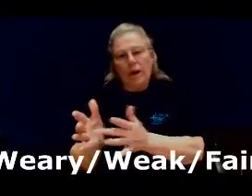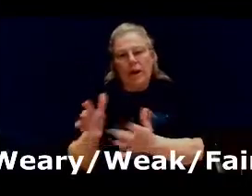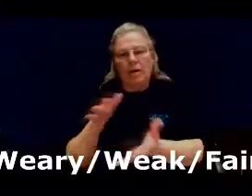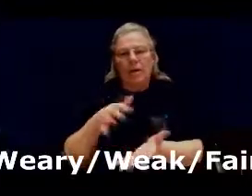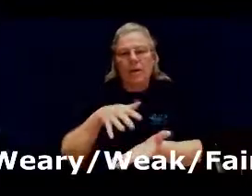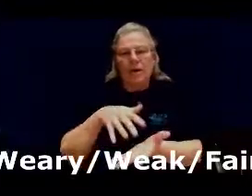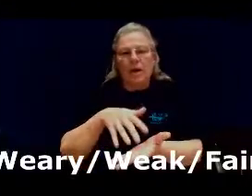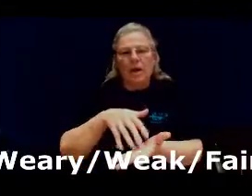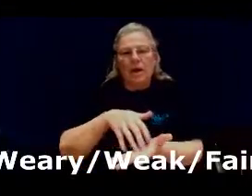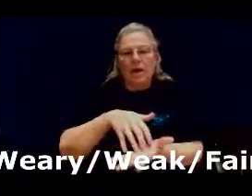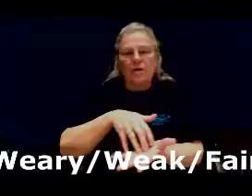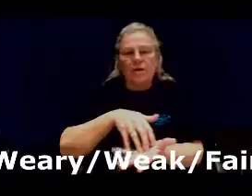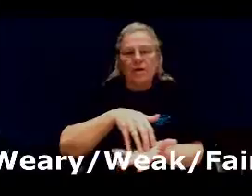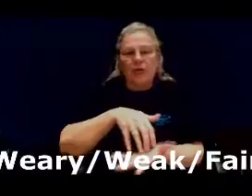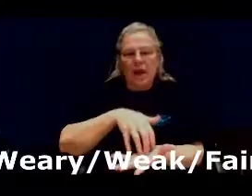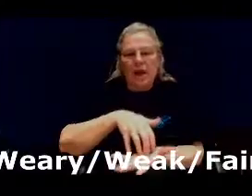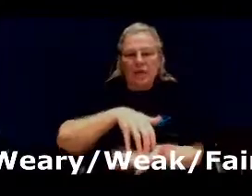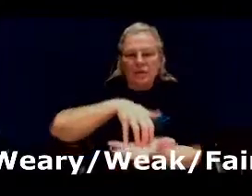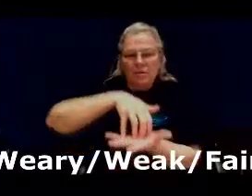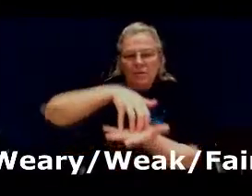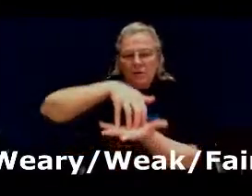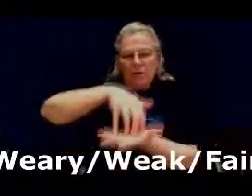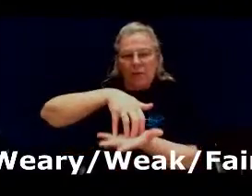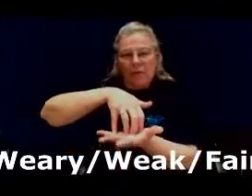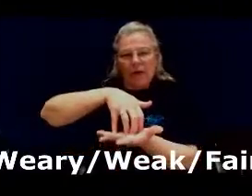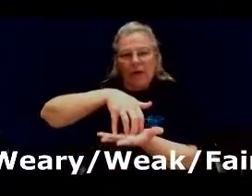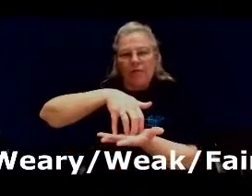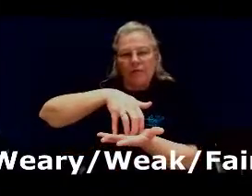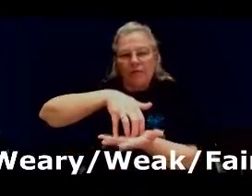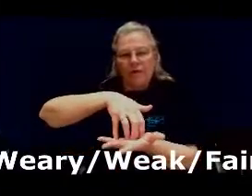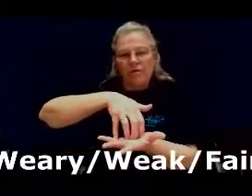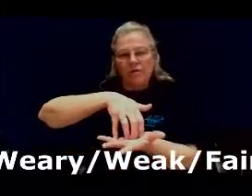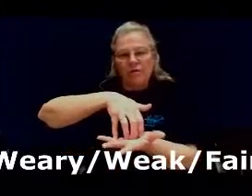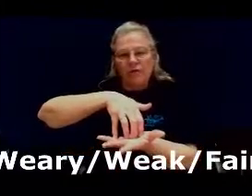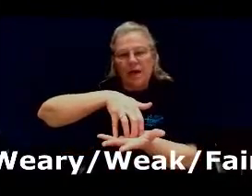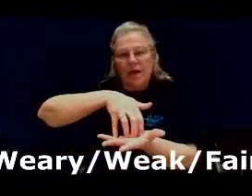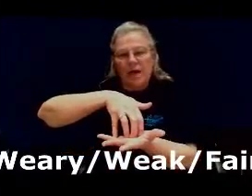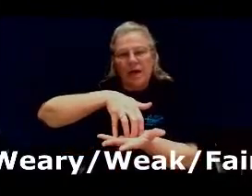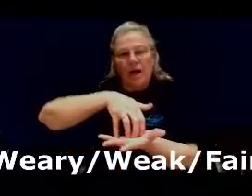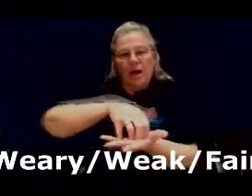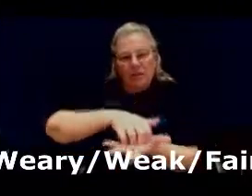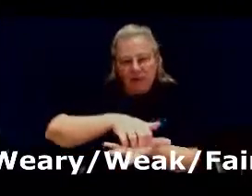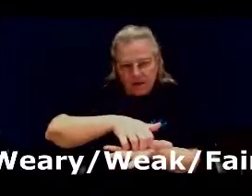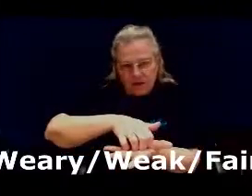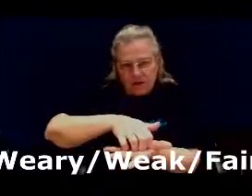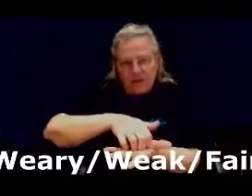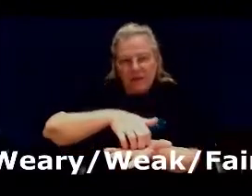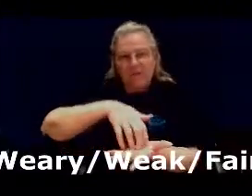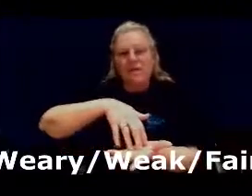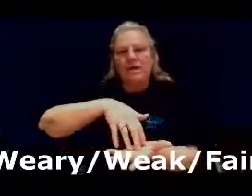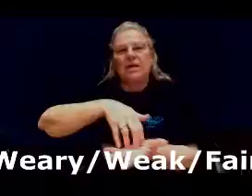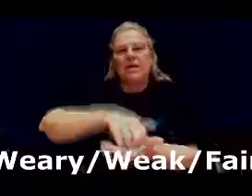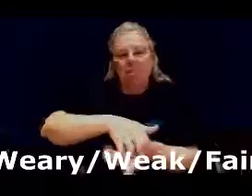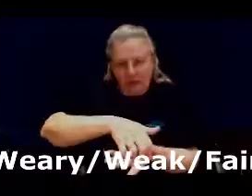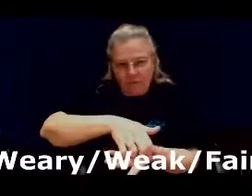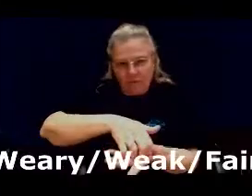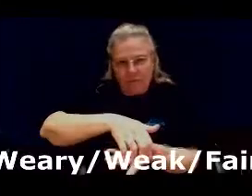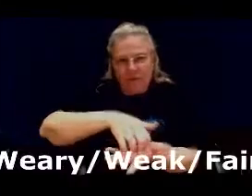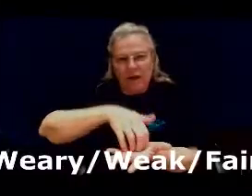Weary. Take your hand, dominant hand, fingers down, and it's like your knees are giving out from underneath